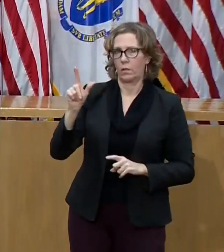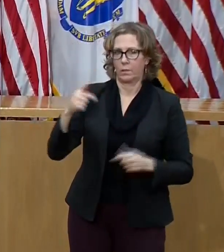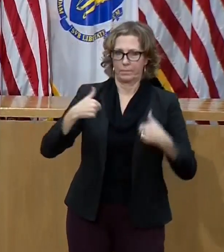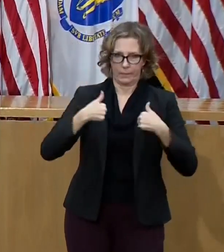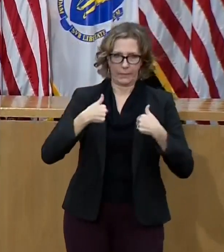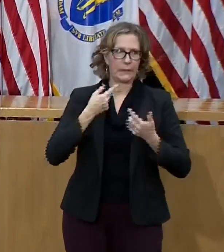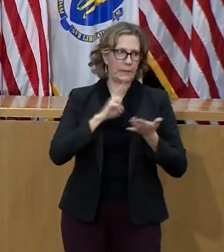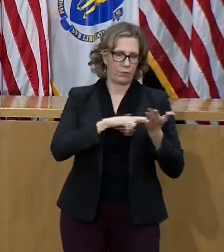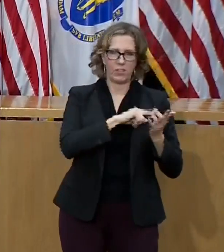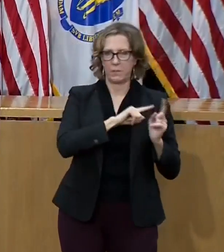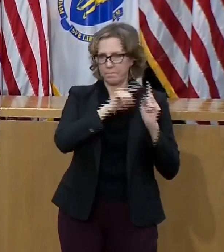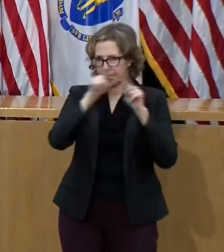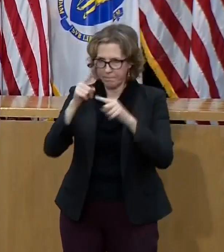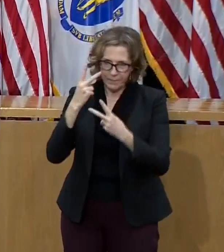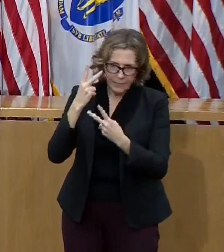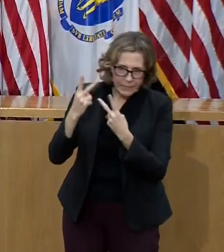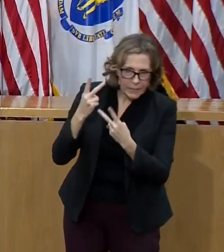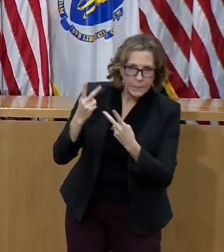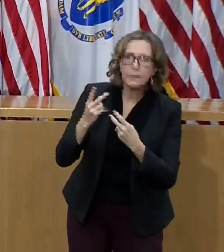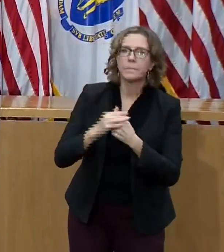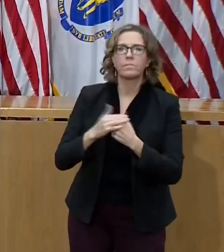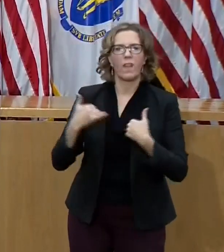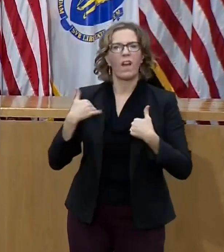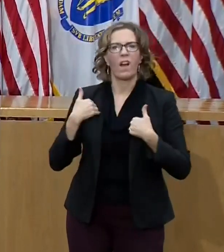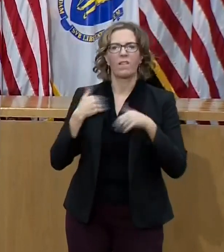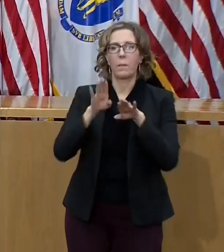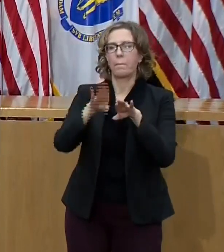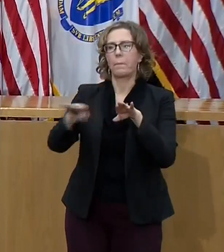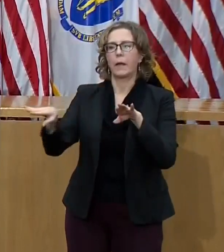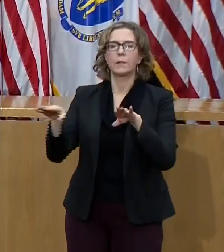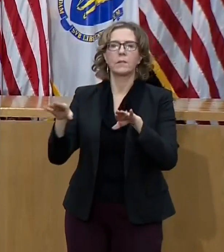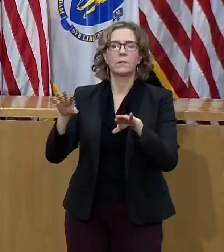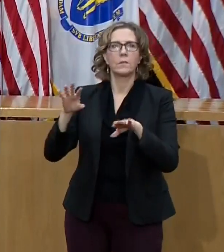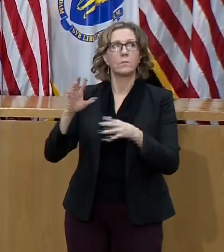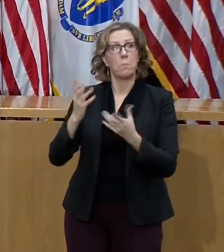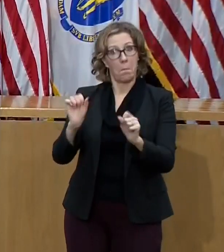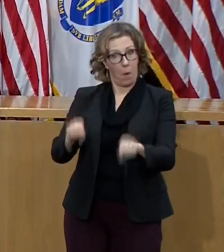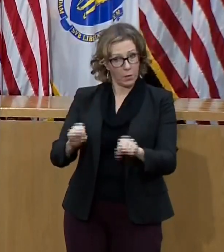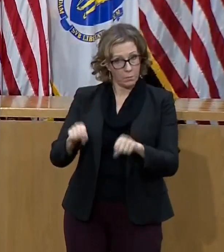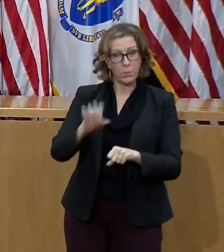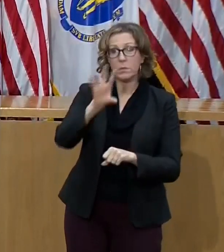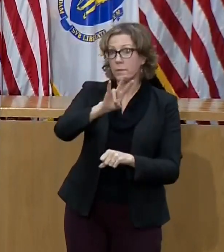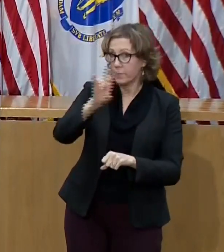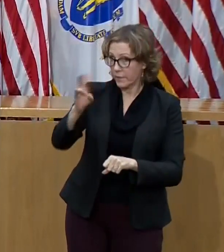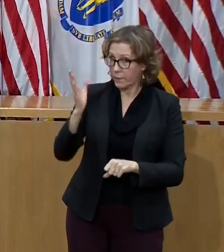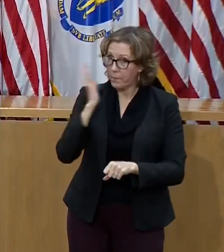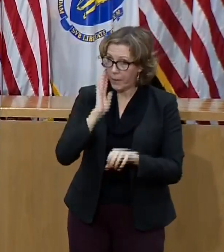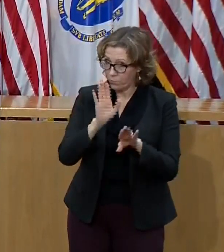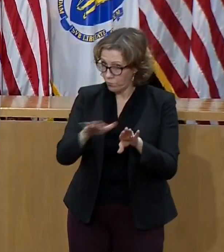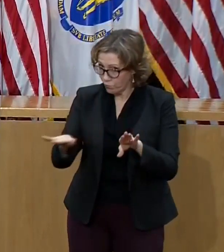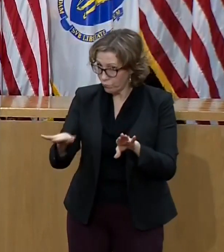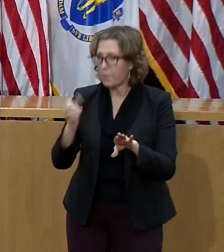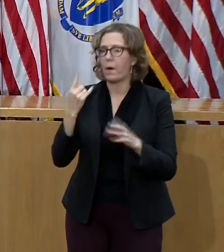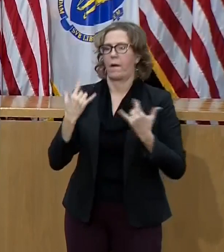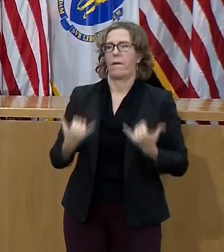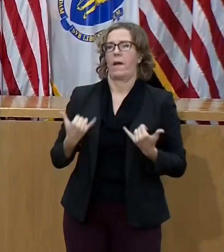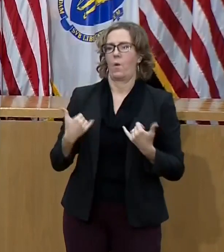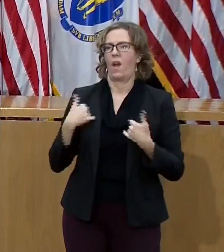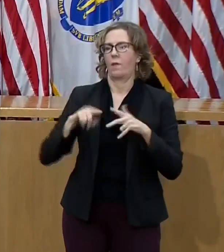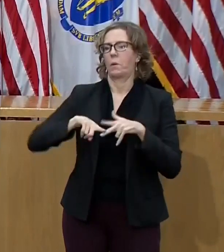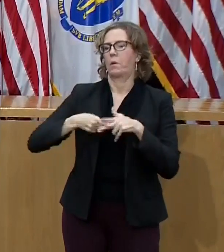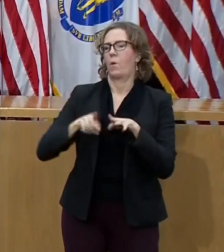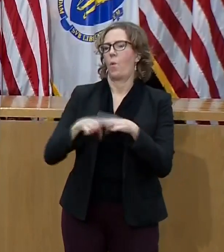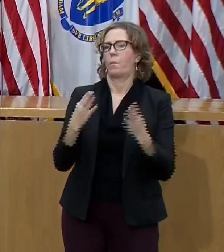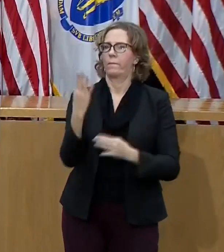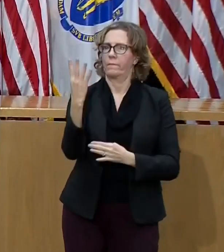ago. It has physical capacity for about 77 beds and is opening 14. This field hospital, in addition